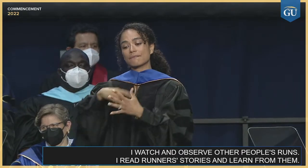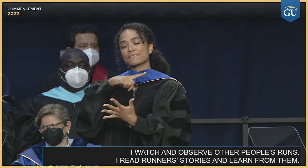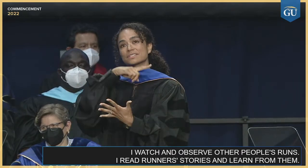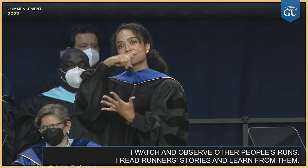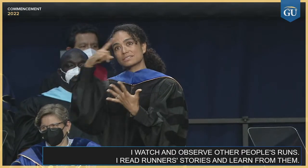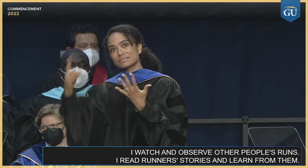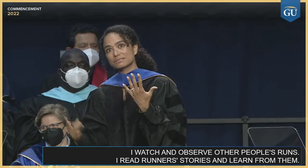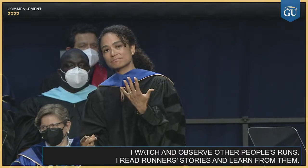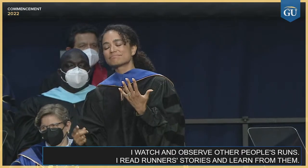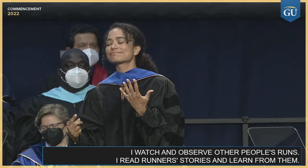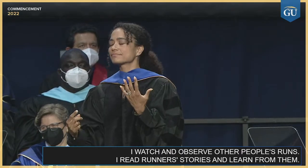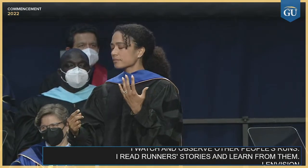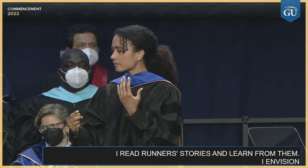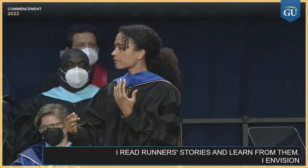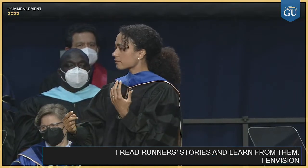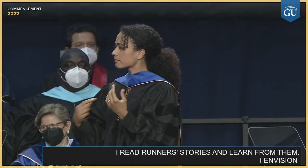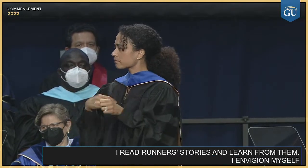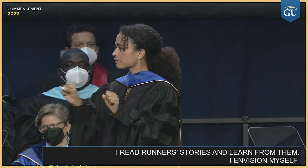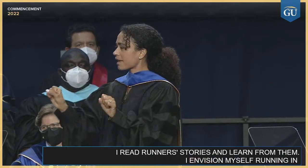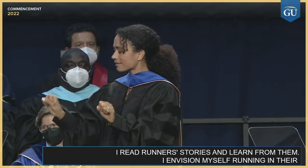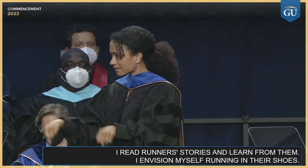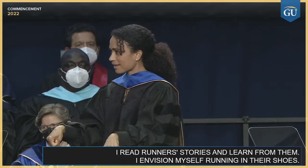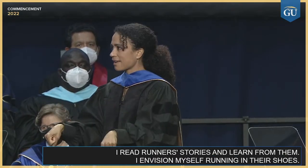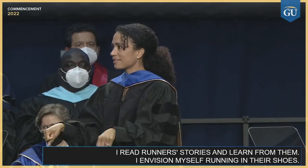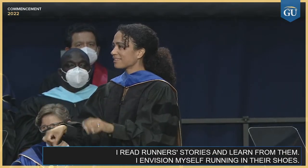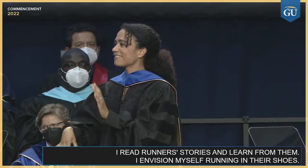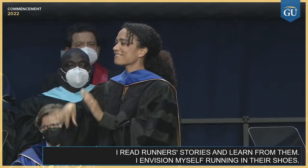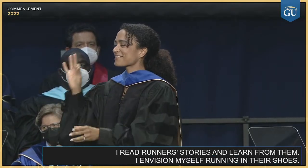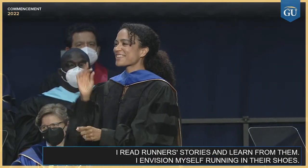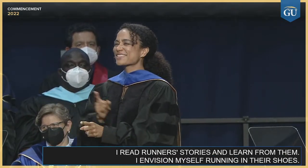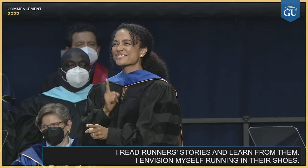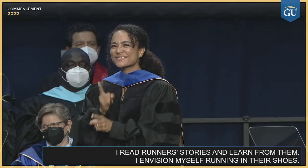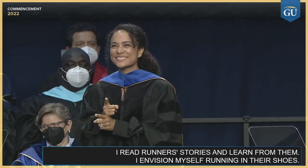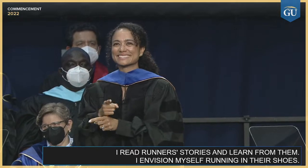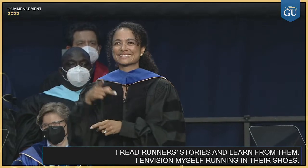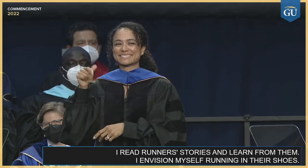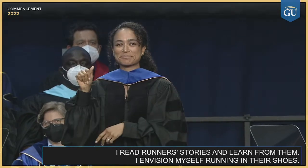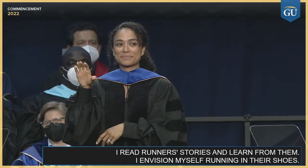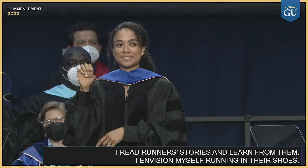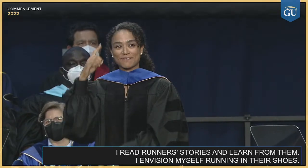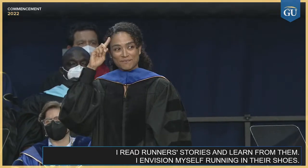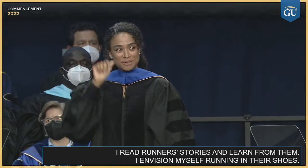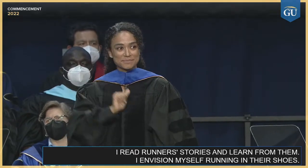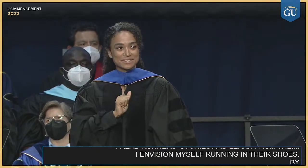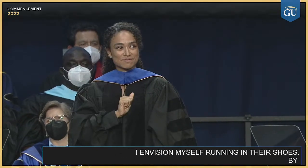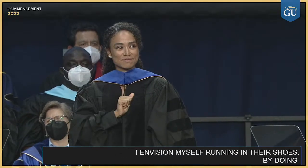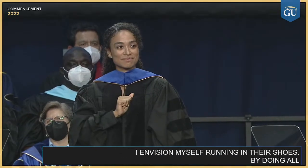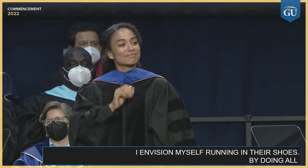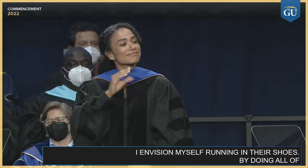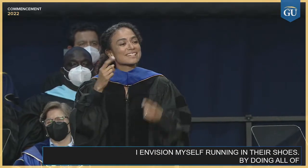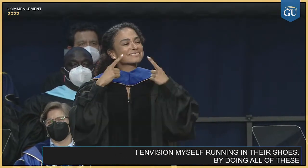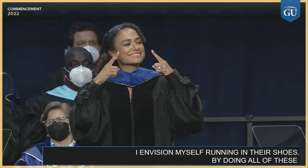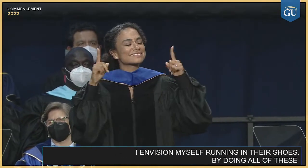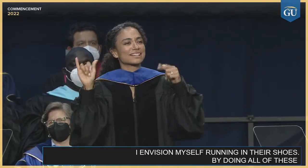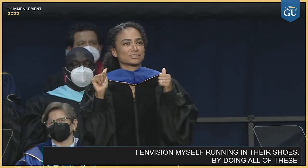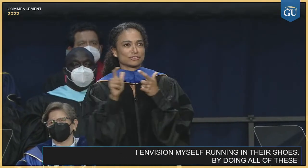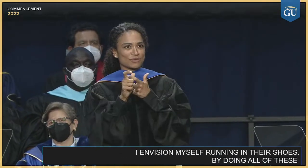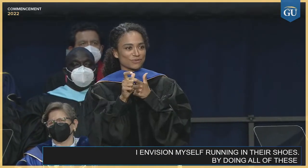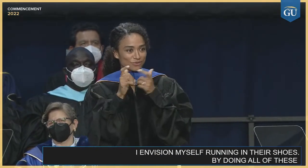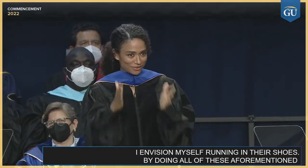By doing all of these aforementioned things, I can find the right pace for myself and succeed